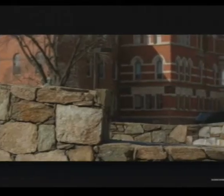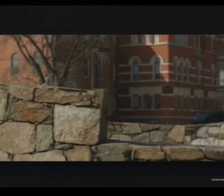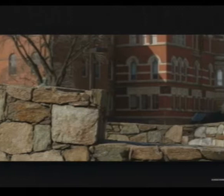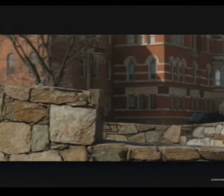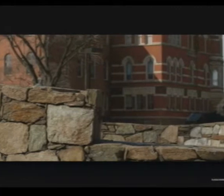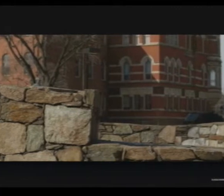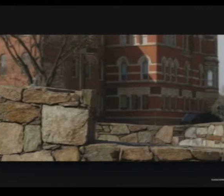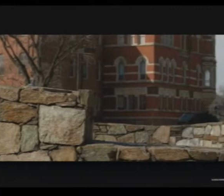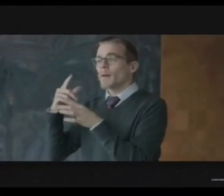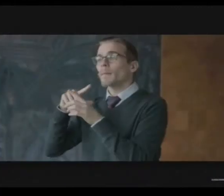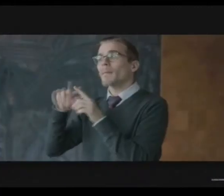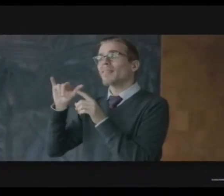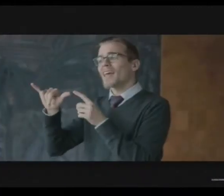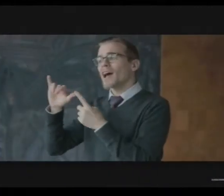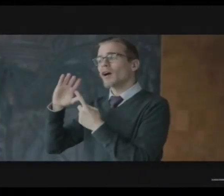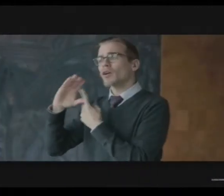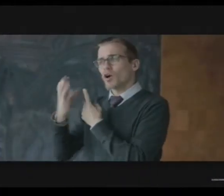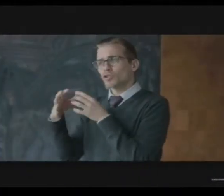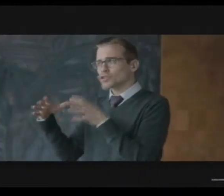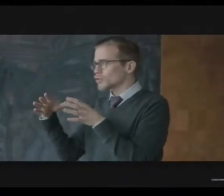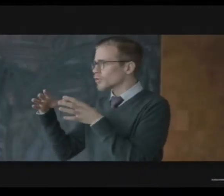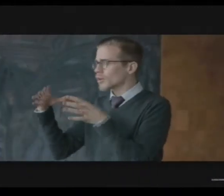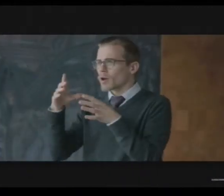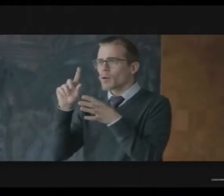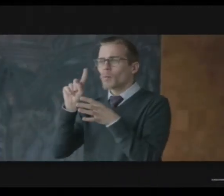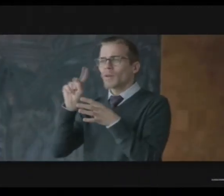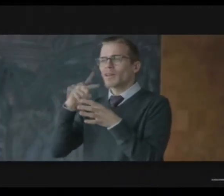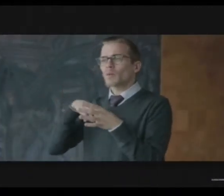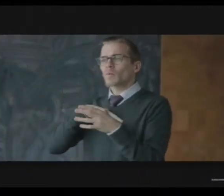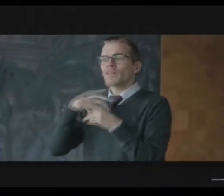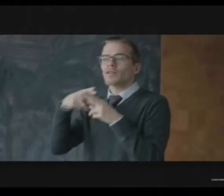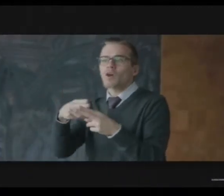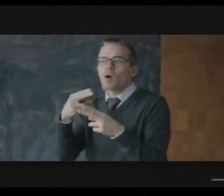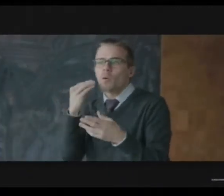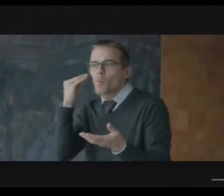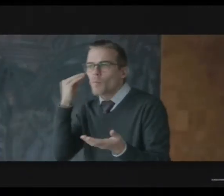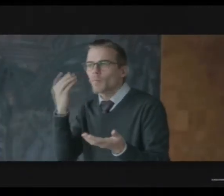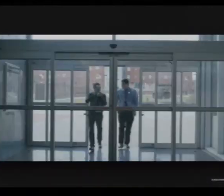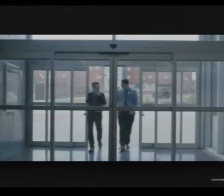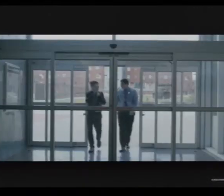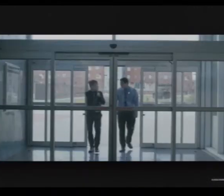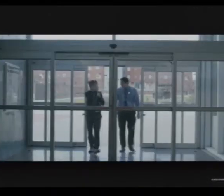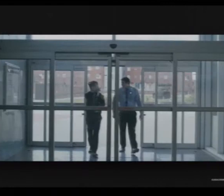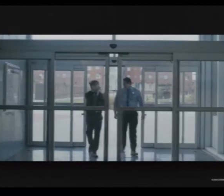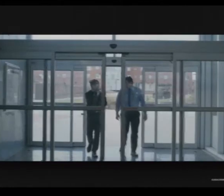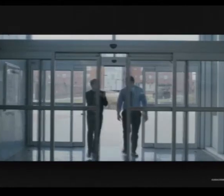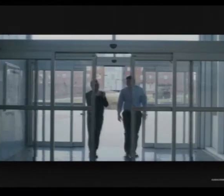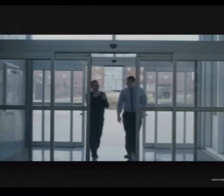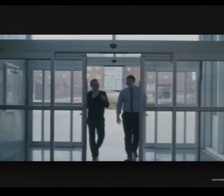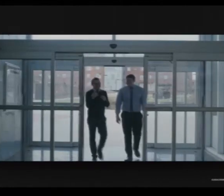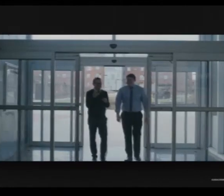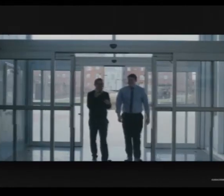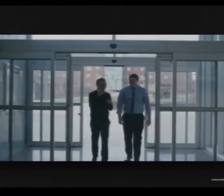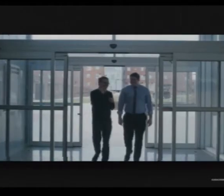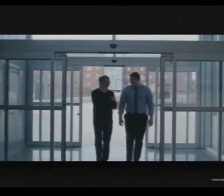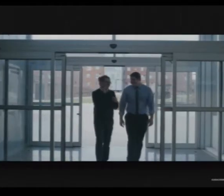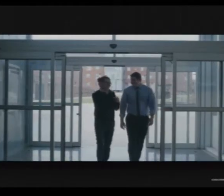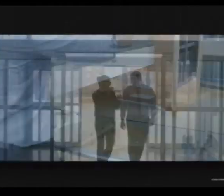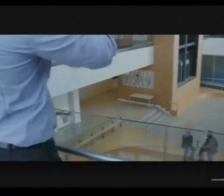our own culture, and that defines what kind of place we call home, how we claim and occupy